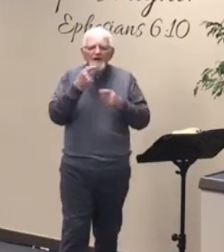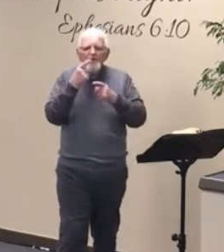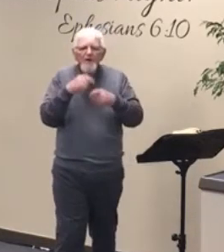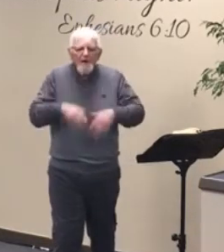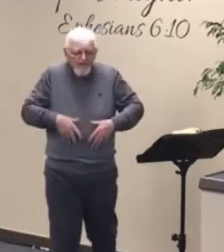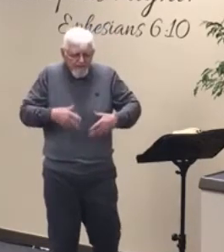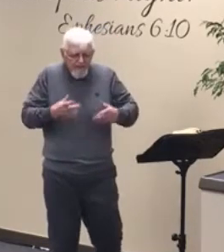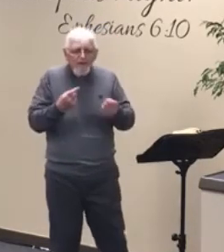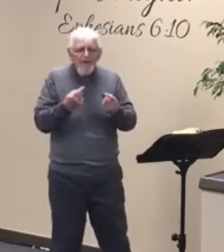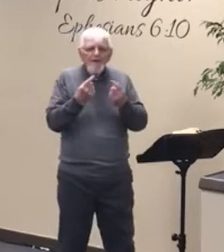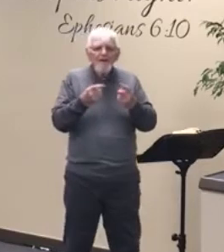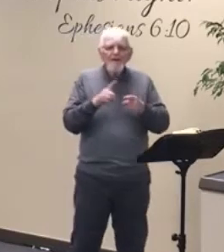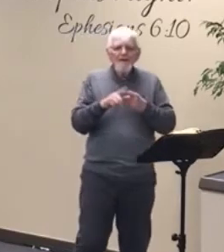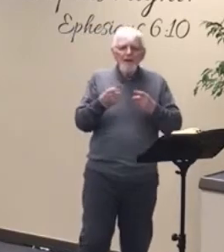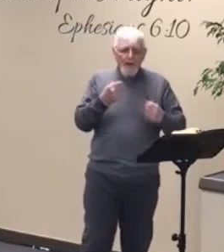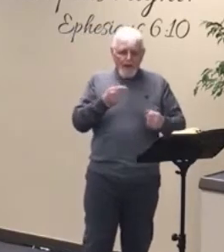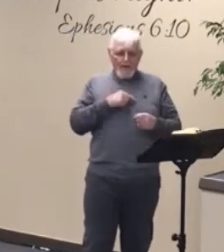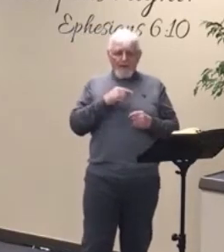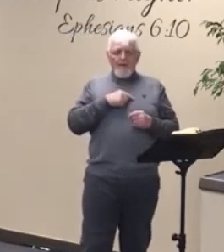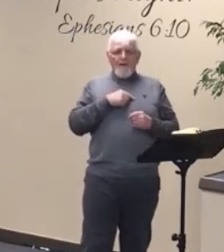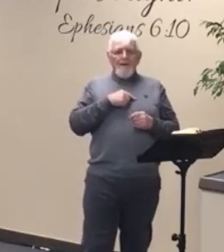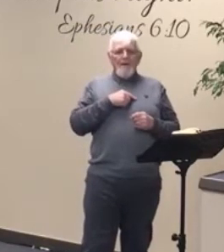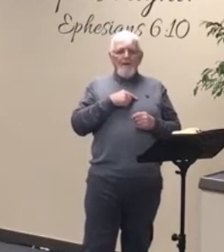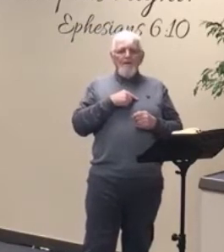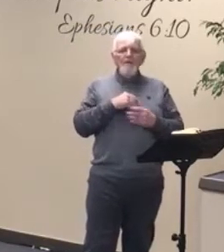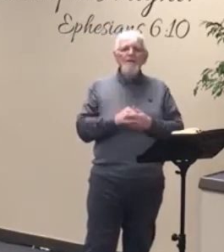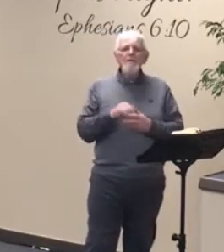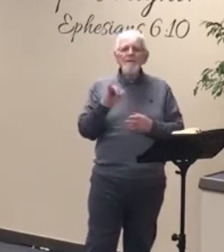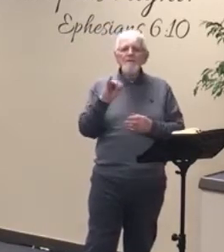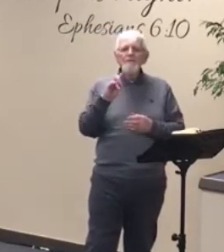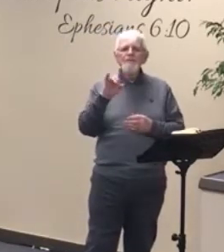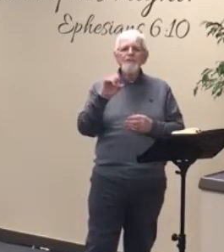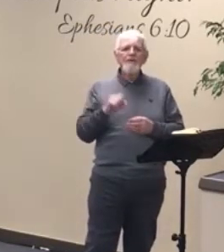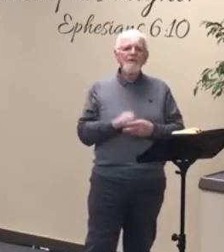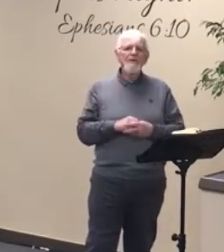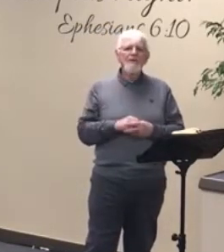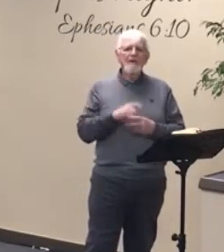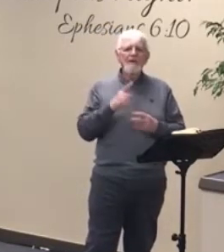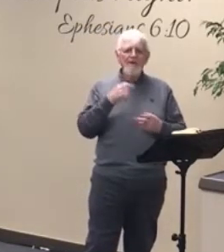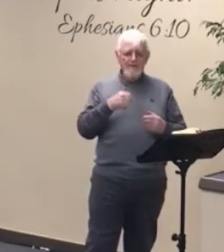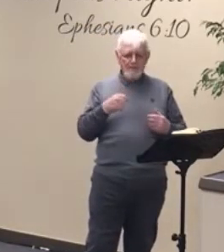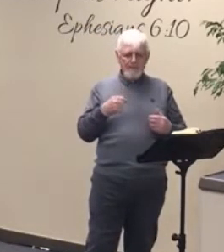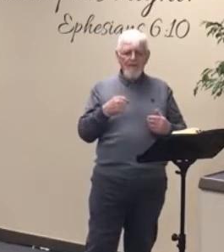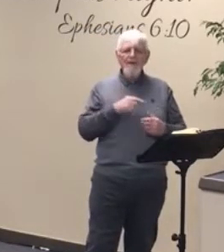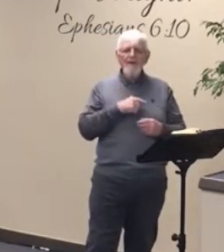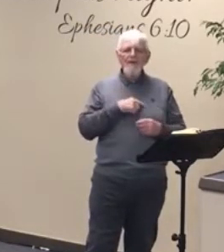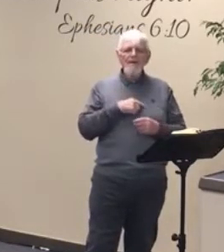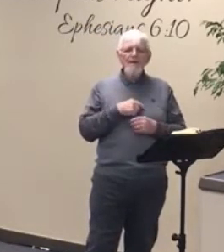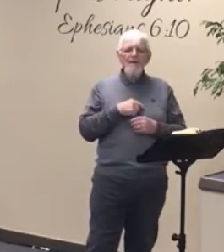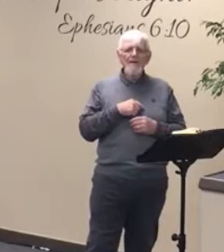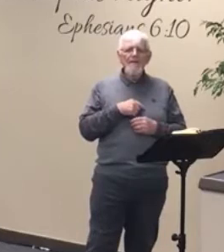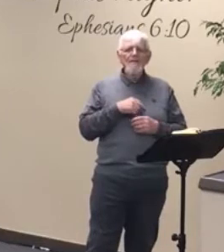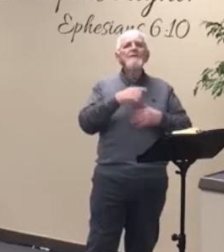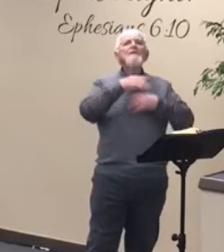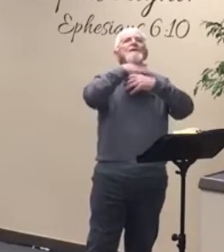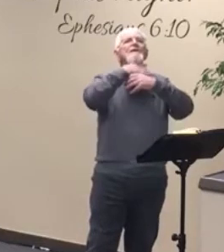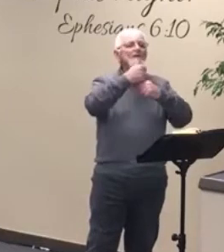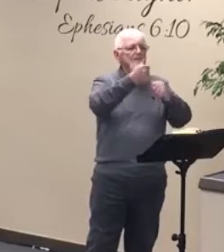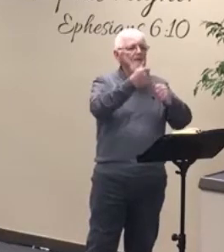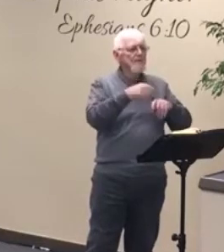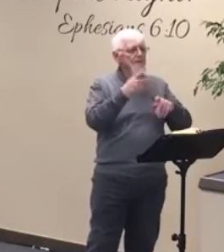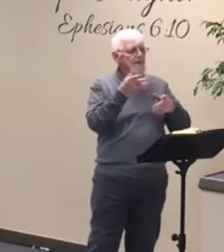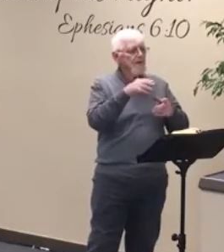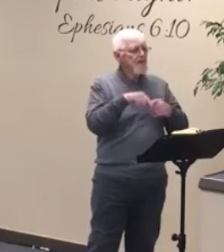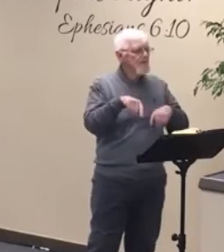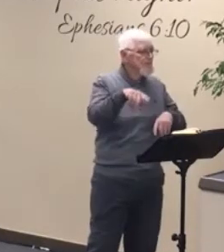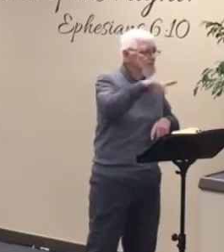your sins to? They just said, we are guilty. Yeah, Judas said, I'm guilty. He said, I've betrayed the innocent blood, and he went out and hanged himself, and he died and went to hell, his